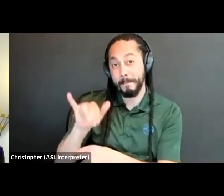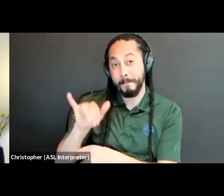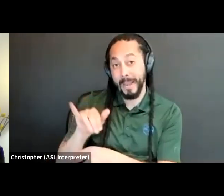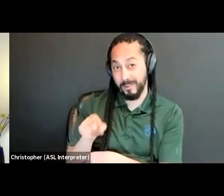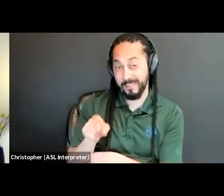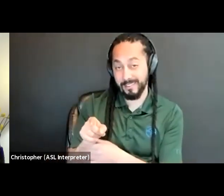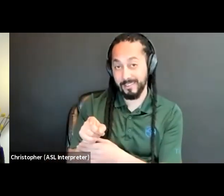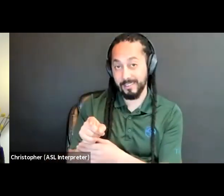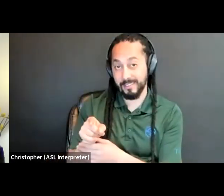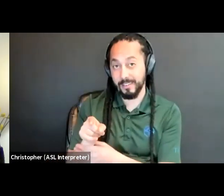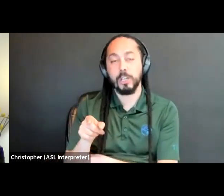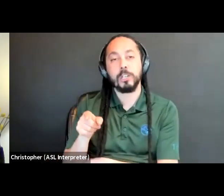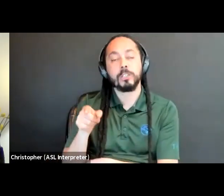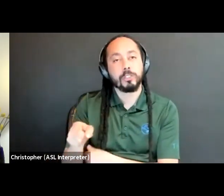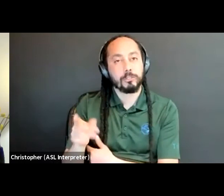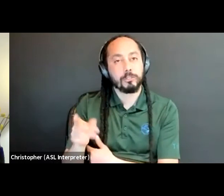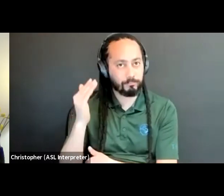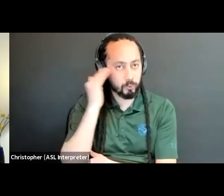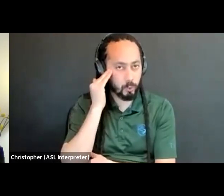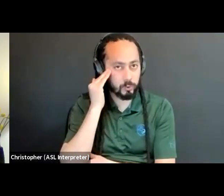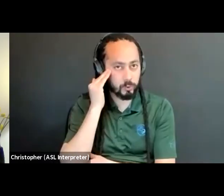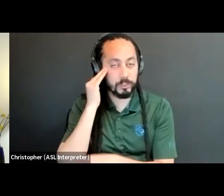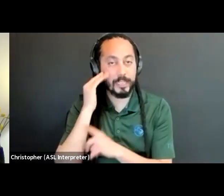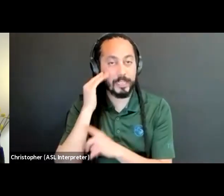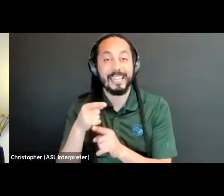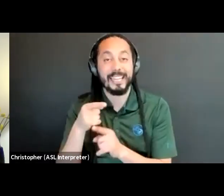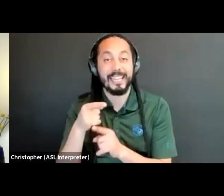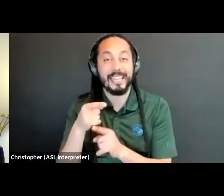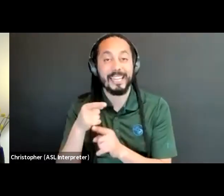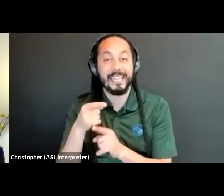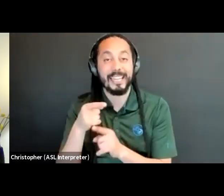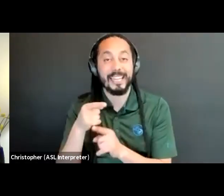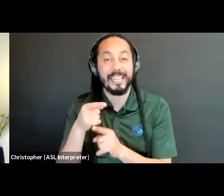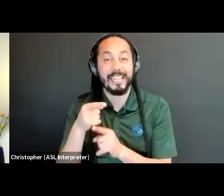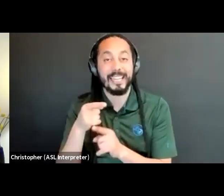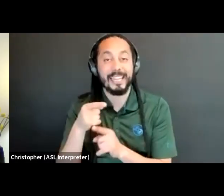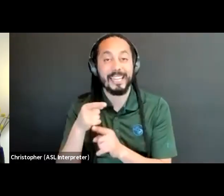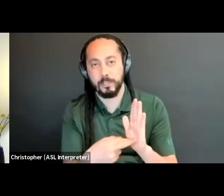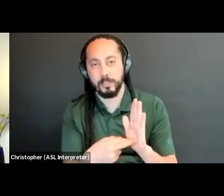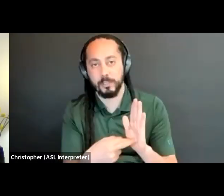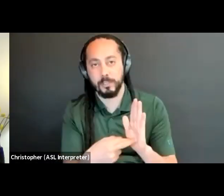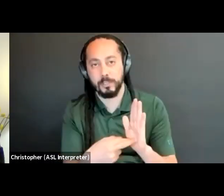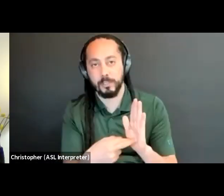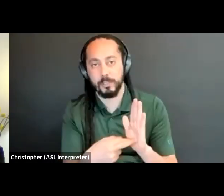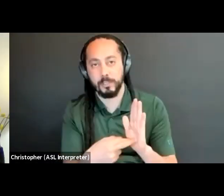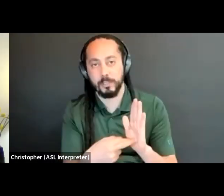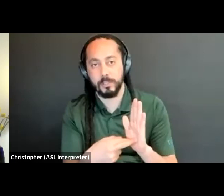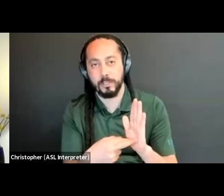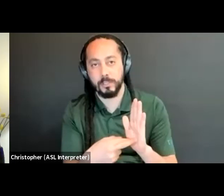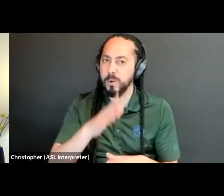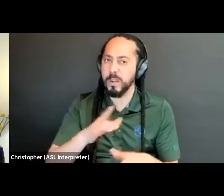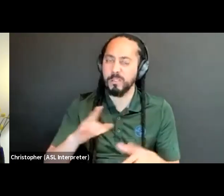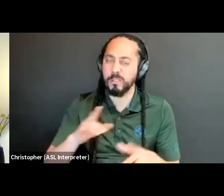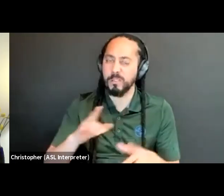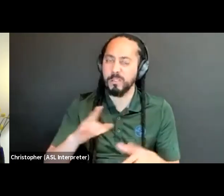she knows that he is making the rules, that he will go to great lengths, including harming her, significantly